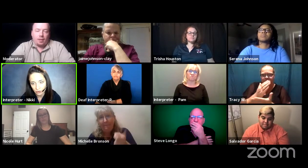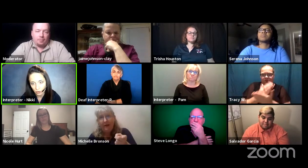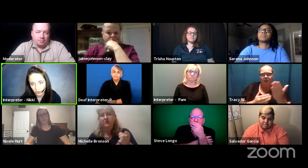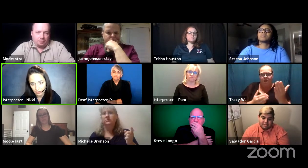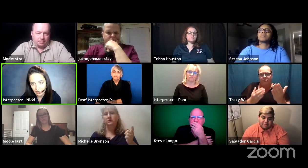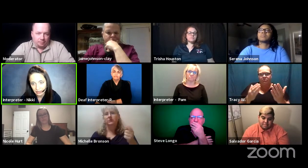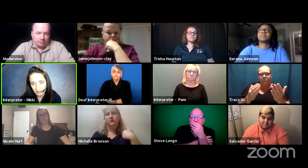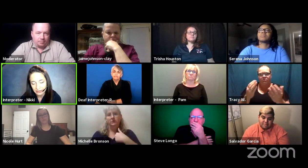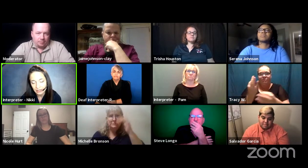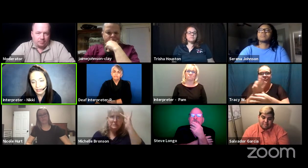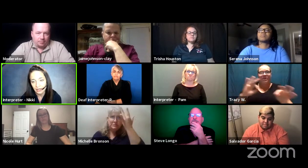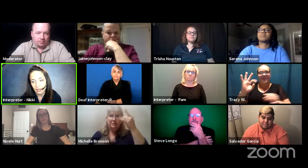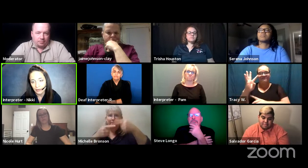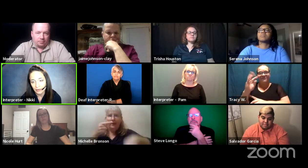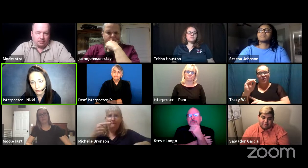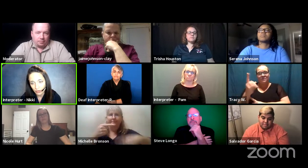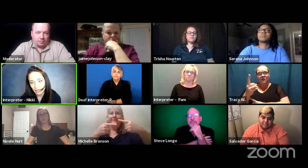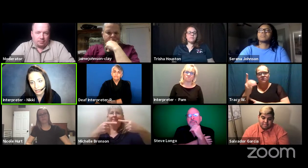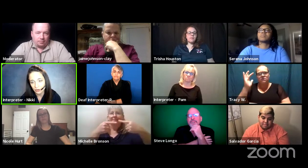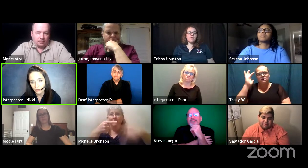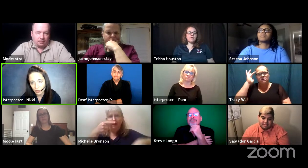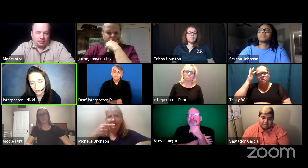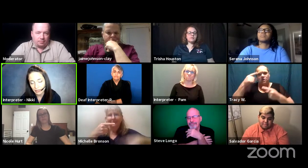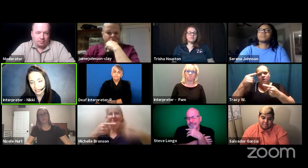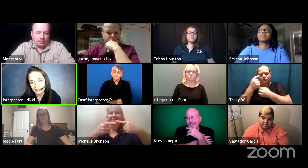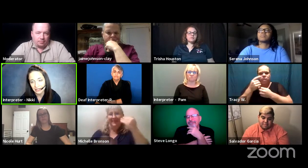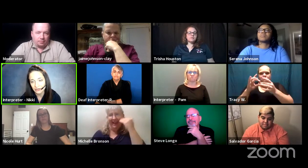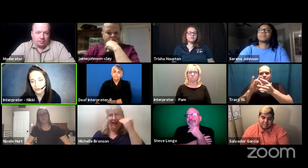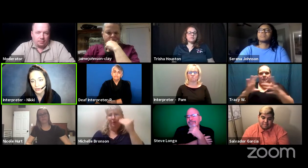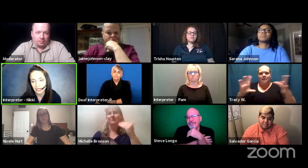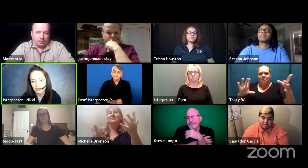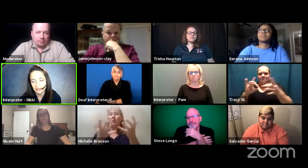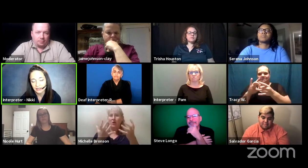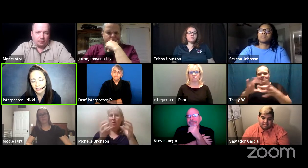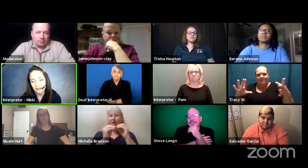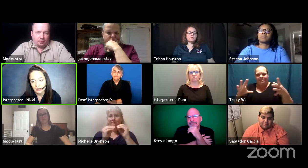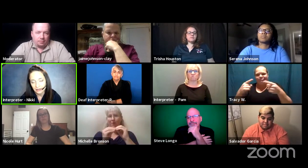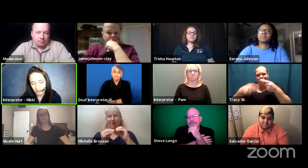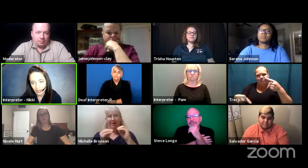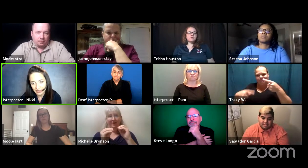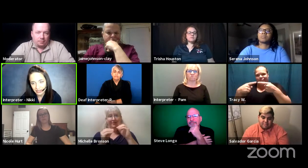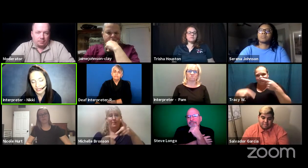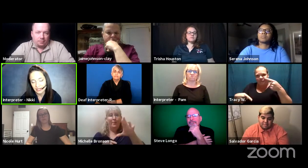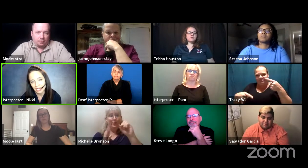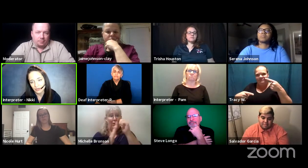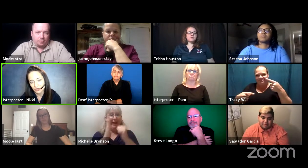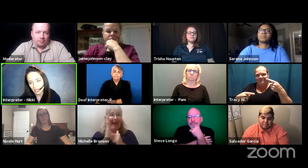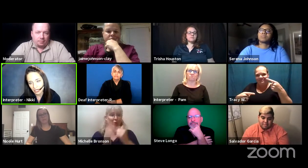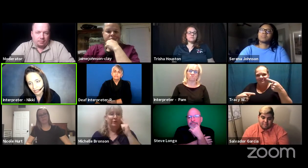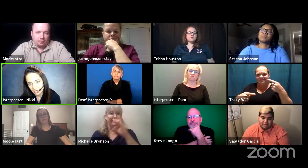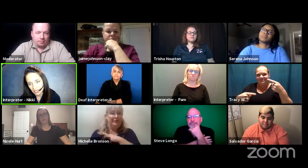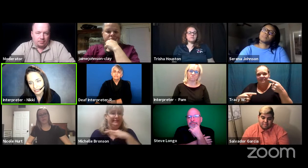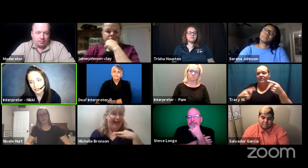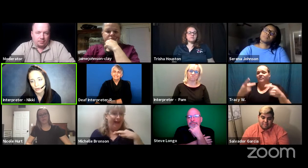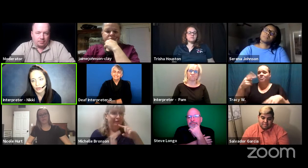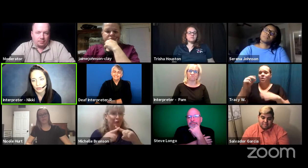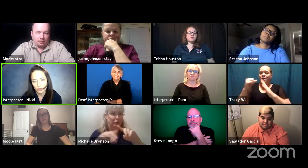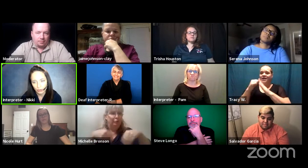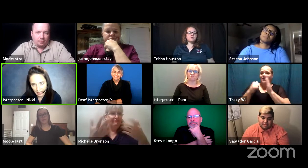hold our meetings. The free account is only 40 minutes. And as soon as that hits, then we have to try and get reconnected. With the Pro